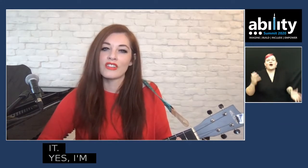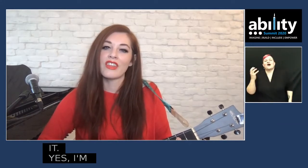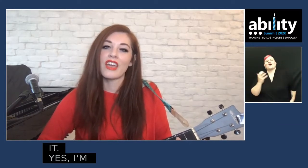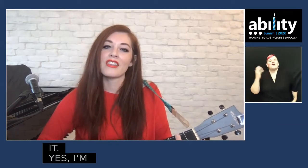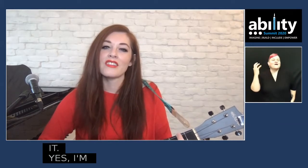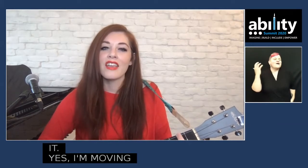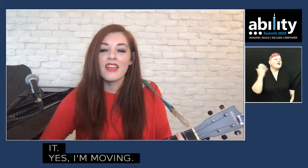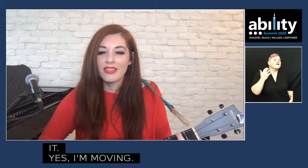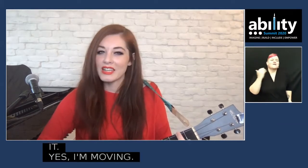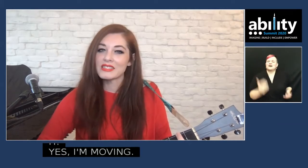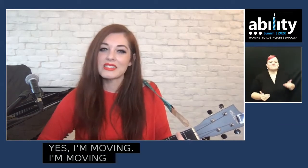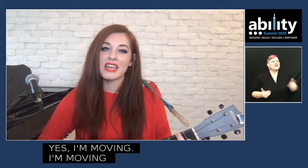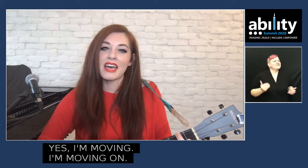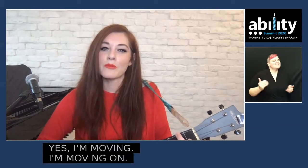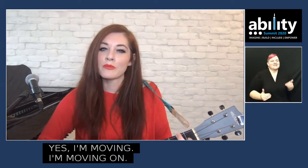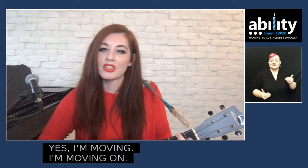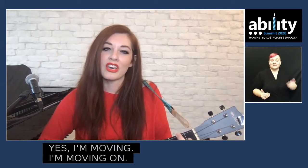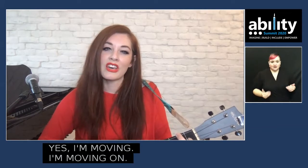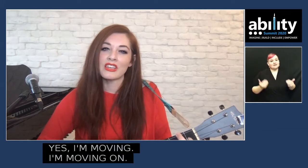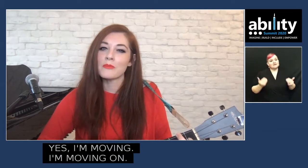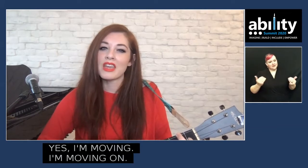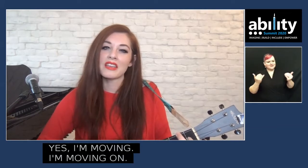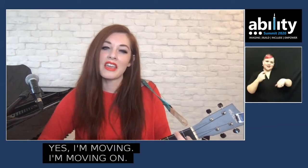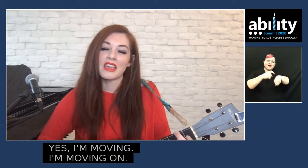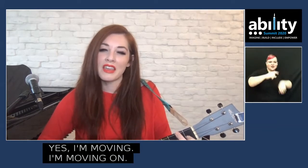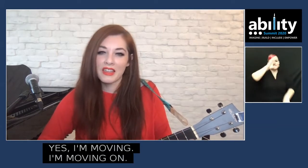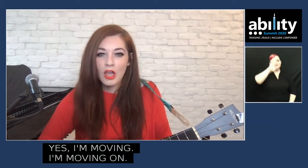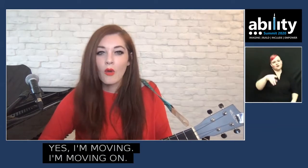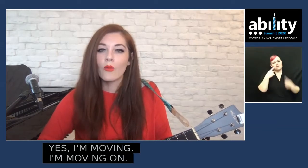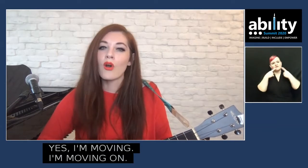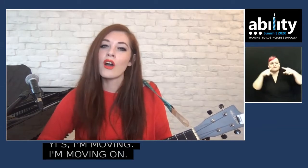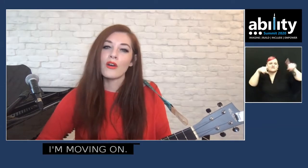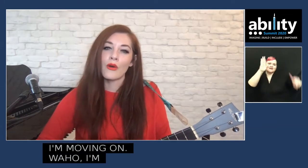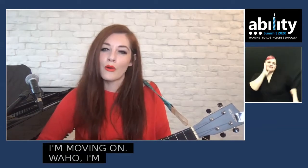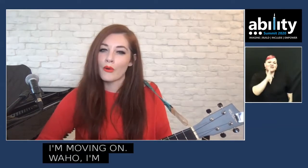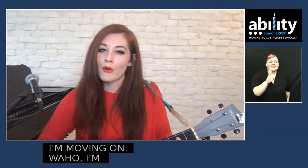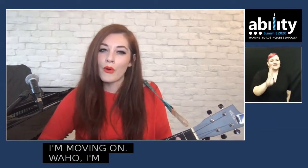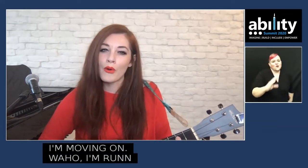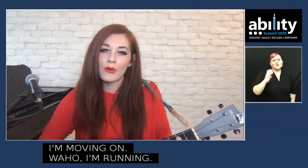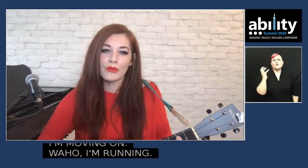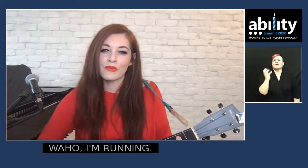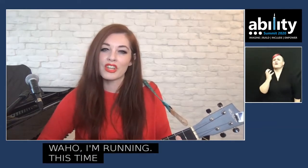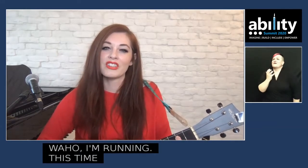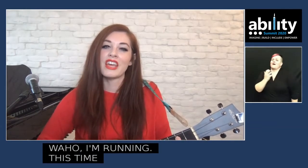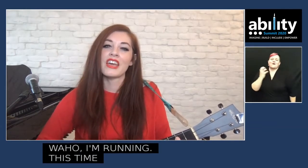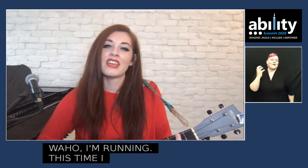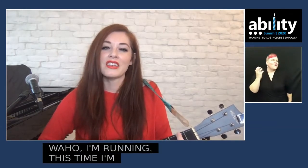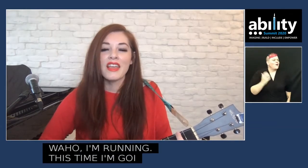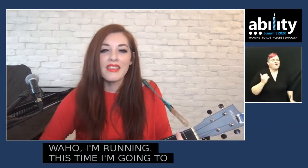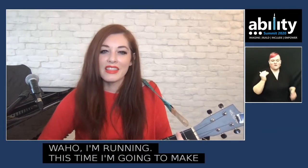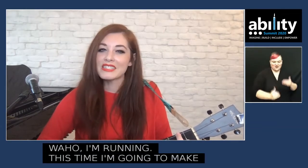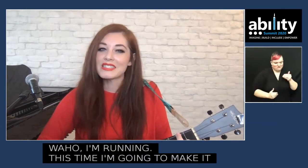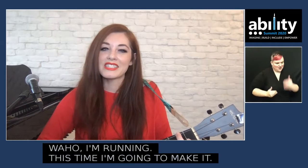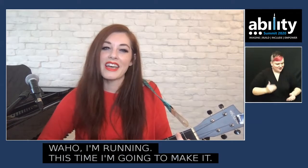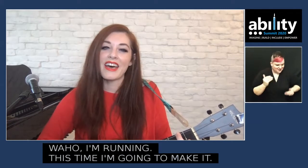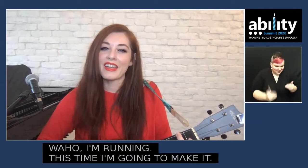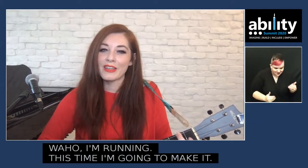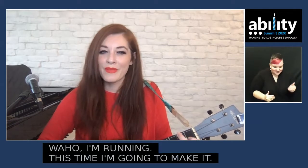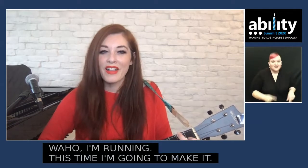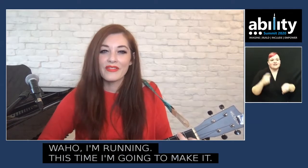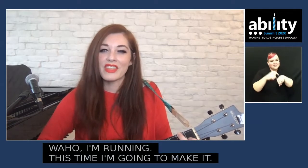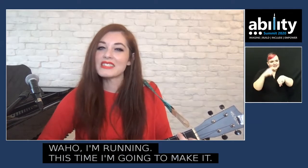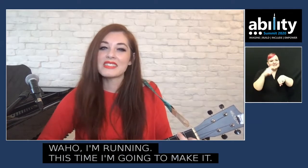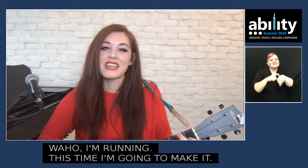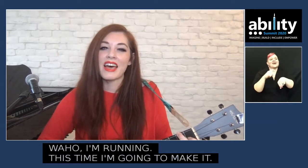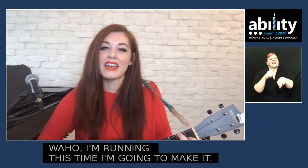Whoa, I'm running. This time I'm gonna make it. Whoa, I'm running. This